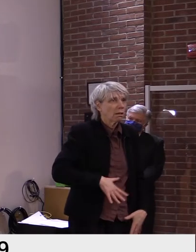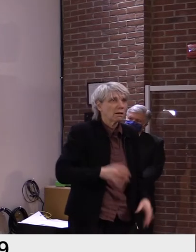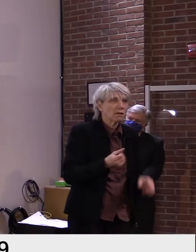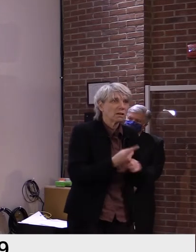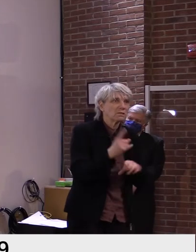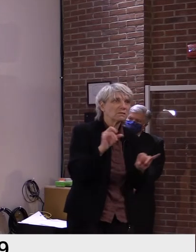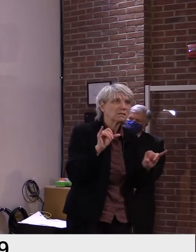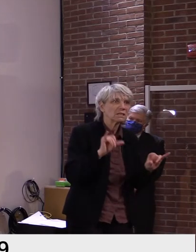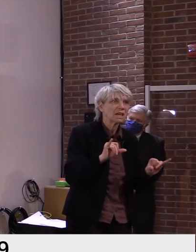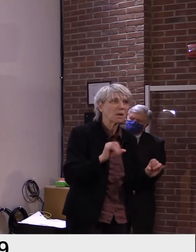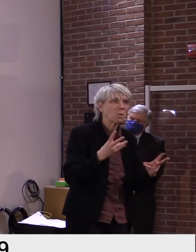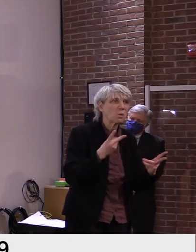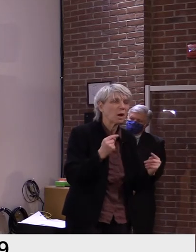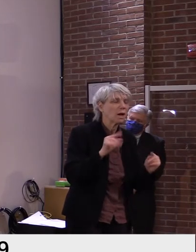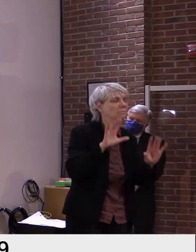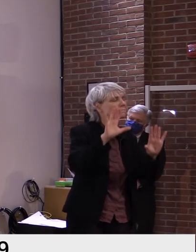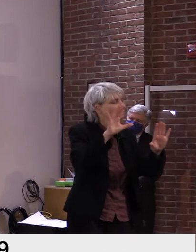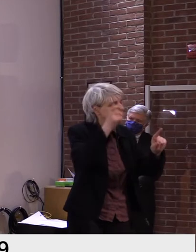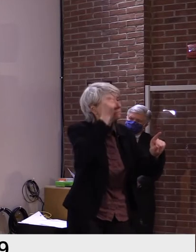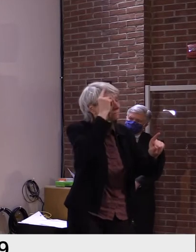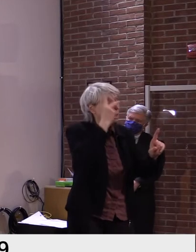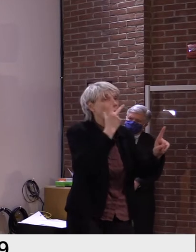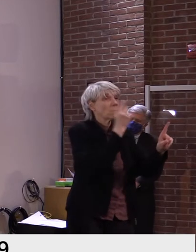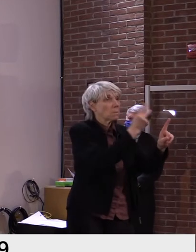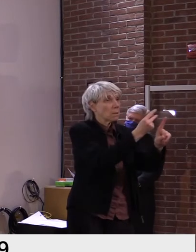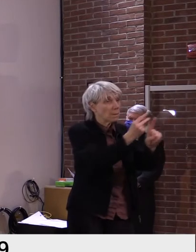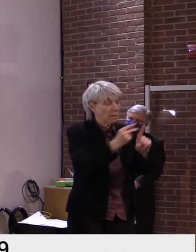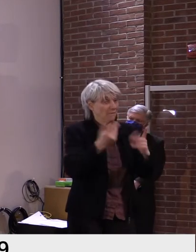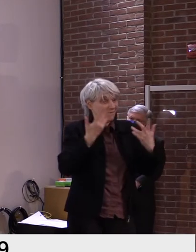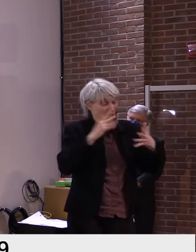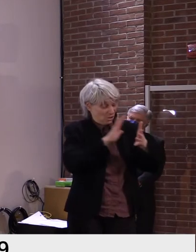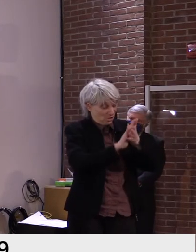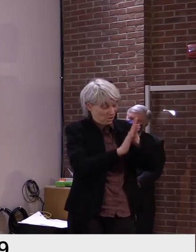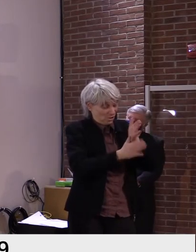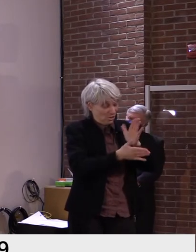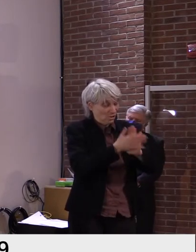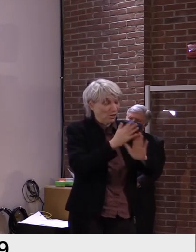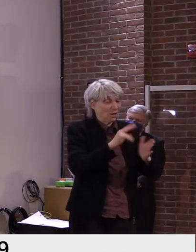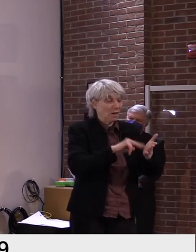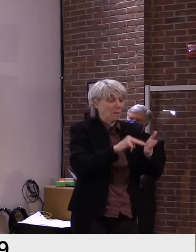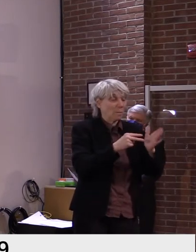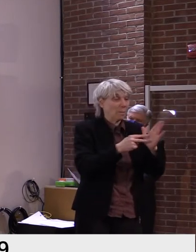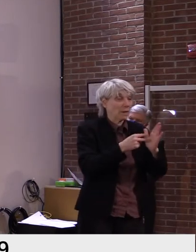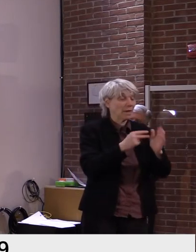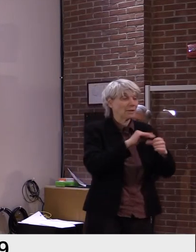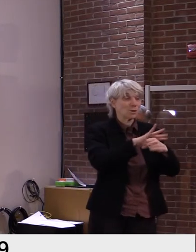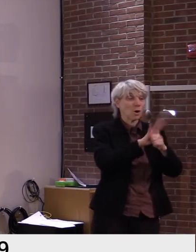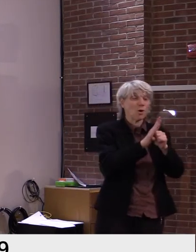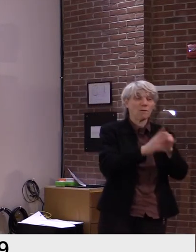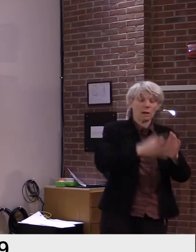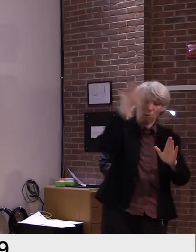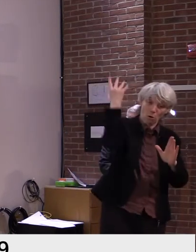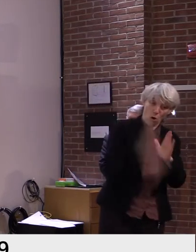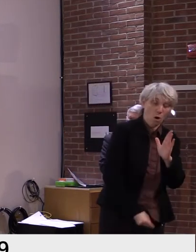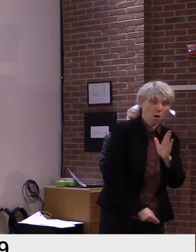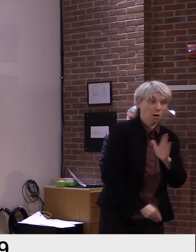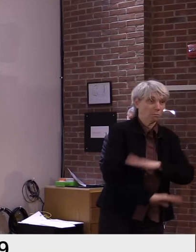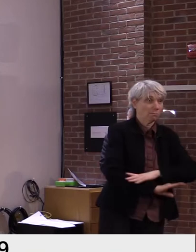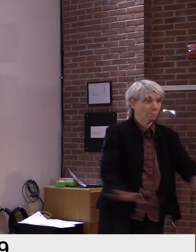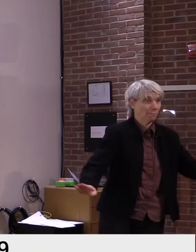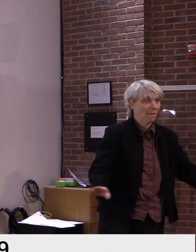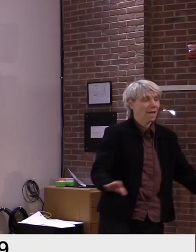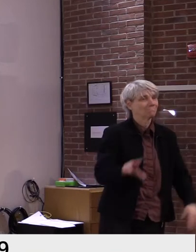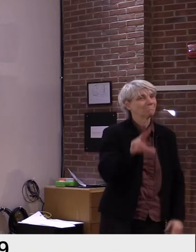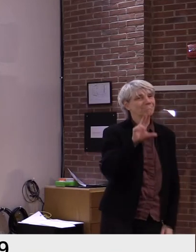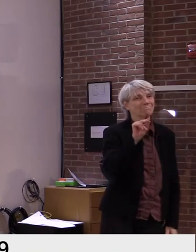the vaccination process, the vaccine or the virus doesn't disappear. You know, it's still going to be with us. It's